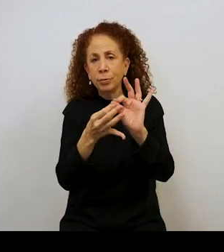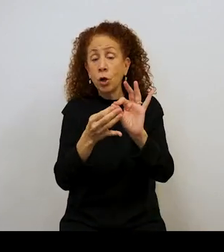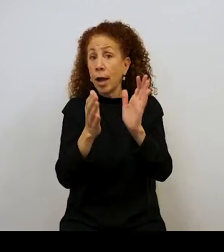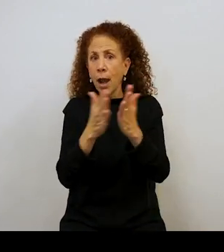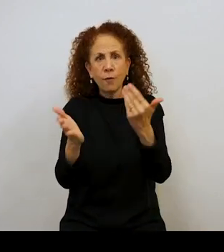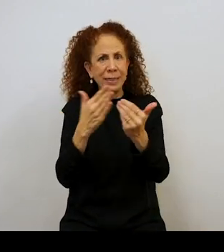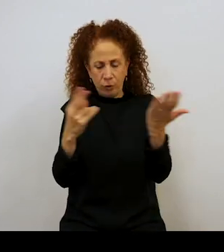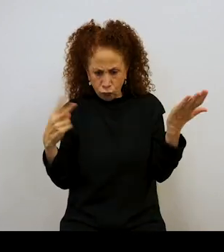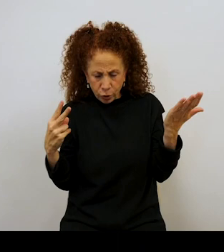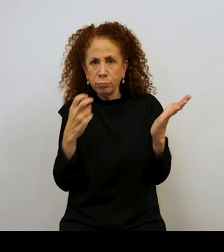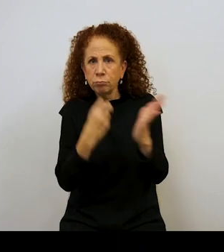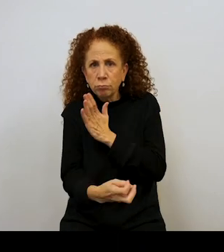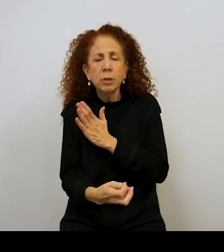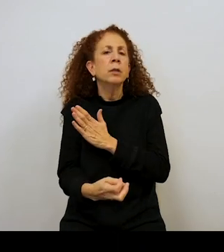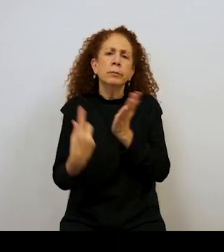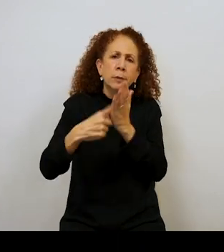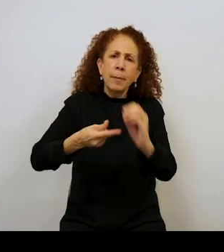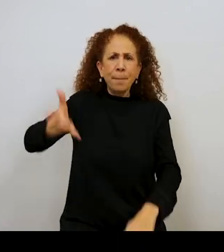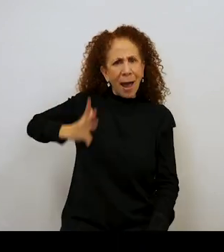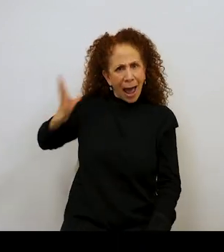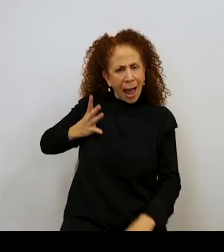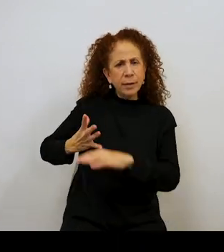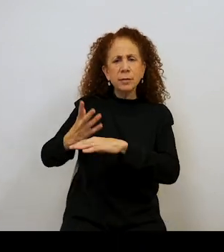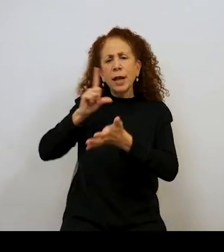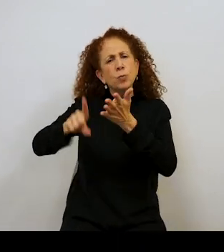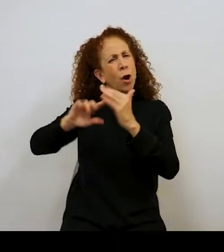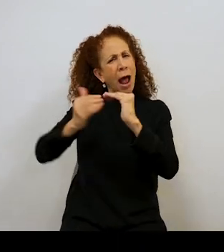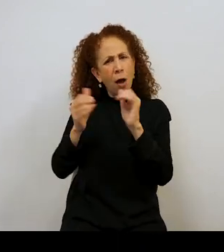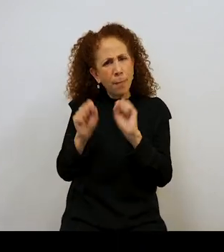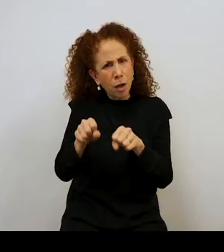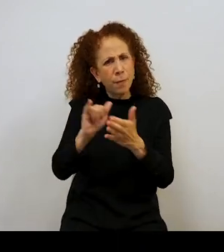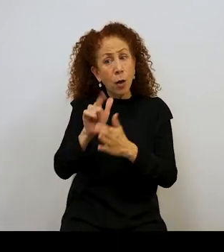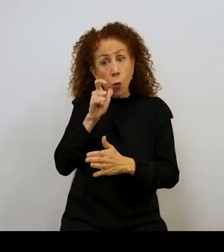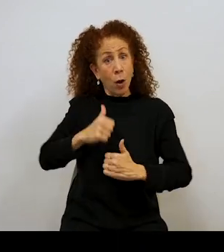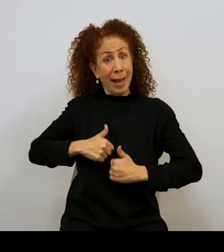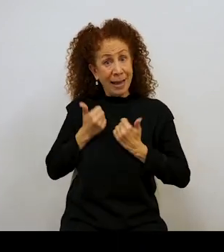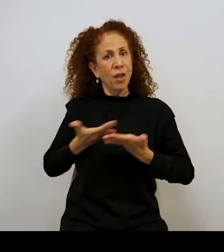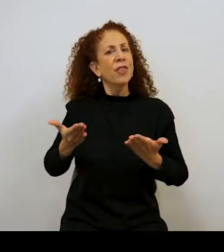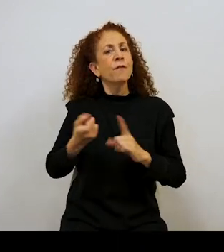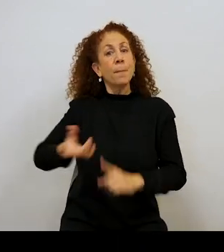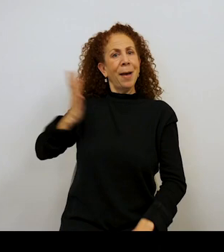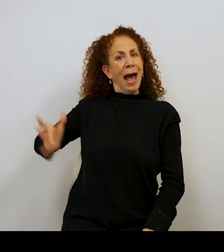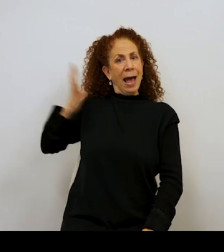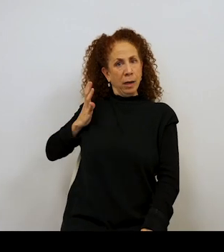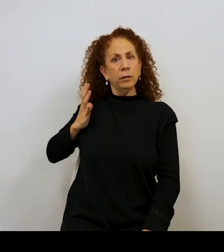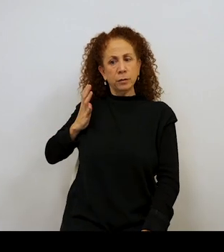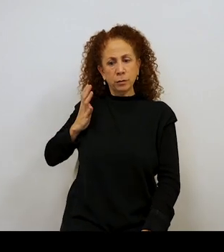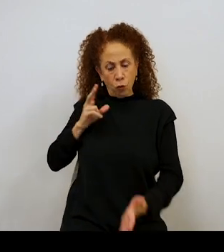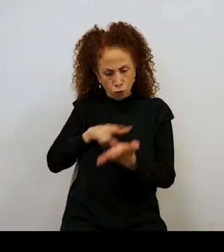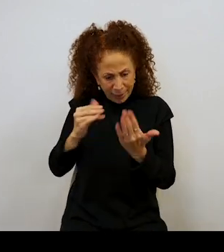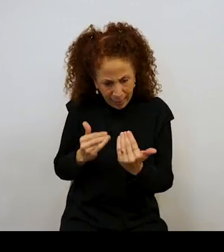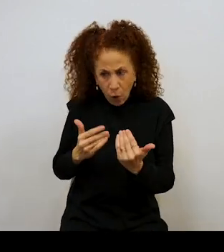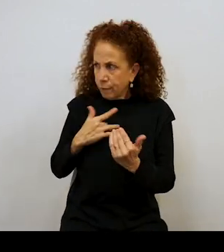novels delve into the deep past, exploring, among other things, how it is that people and things from the past lure those of us in